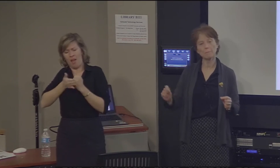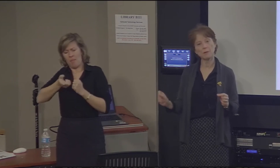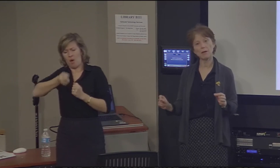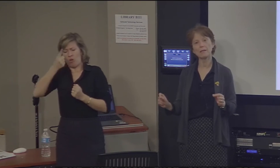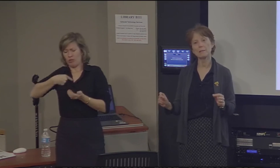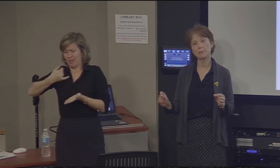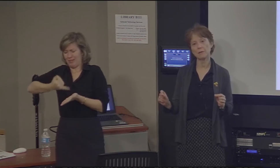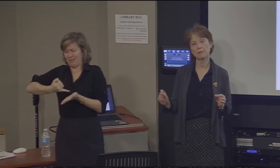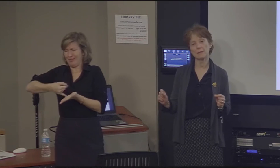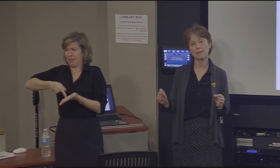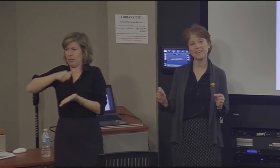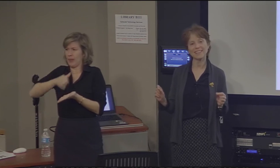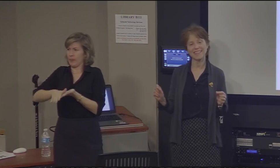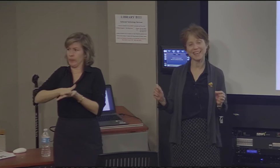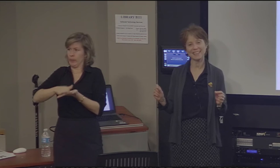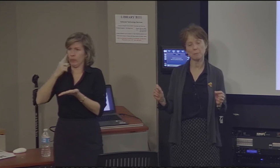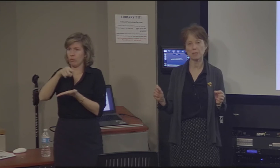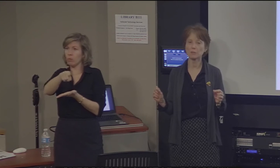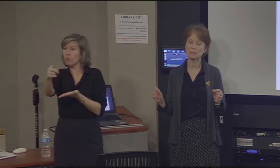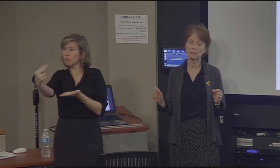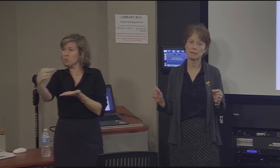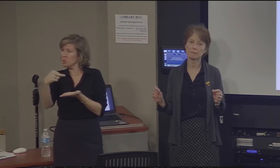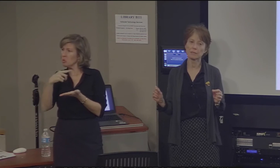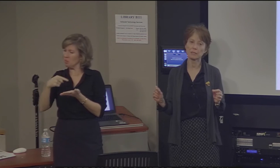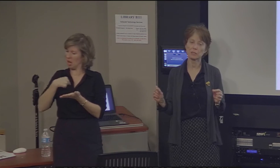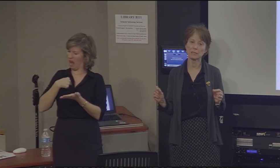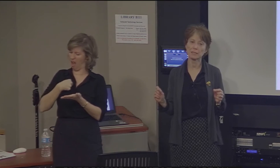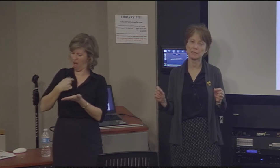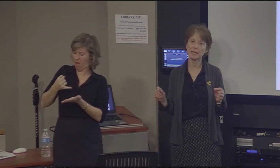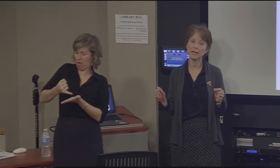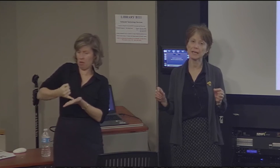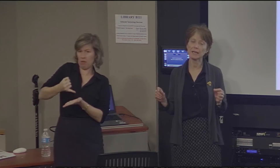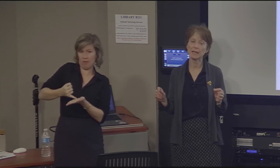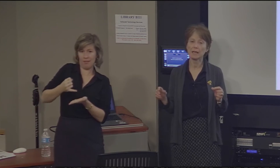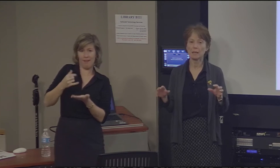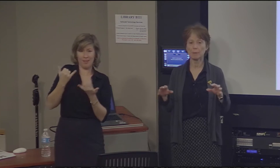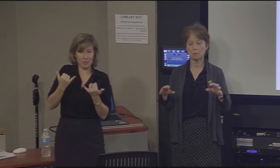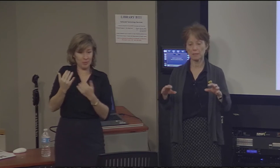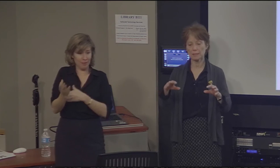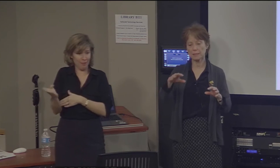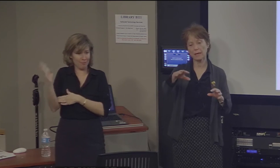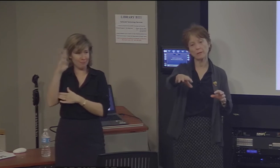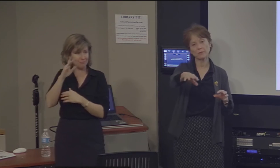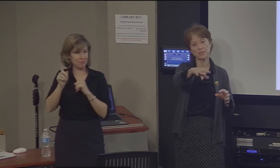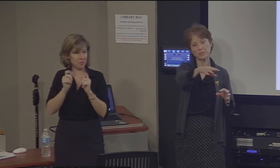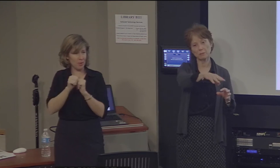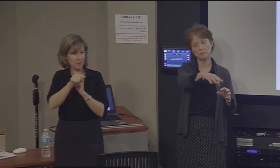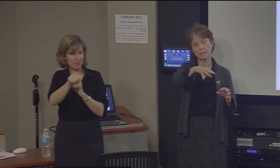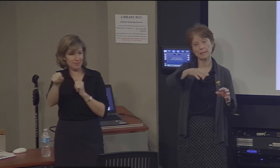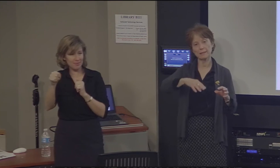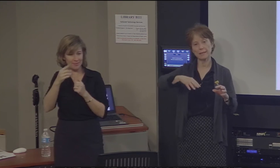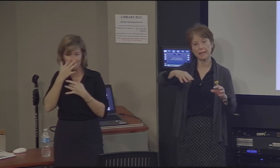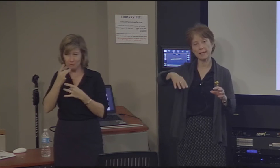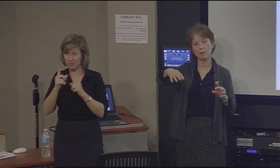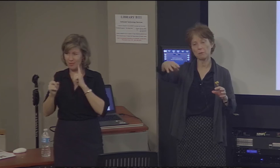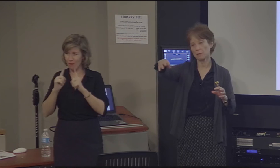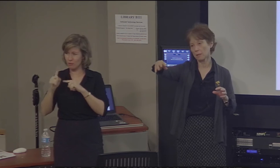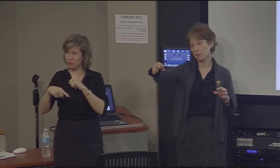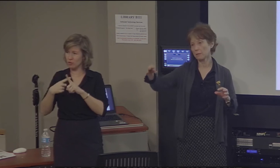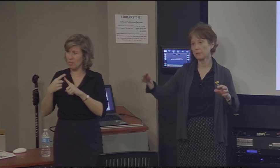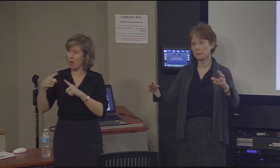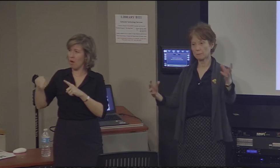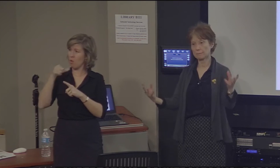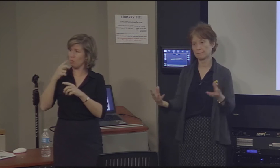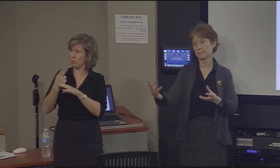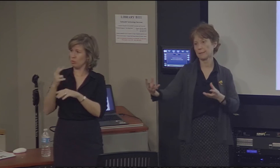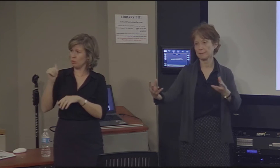something embodied about it. And I've actually had some interesting conversations today about what signers do when they lay out,